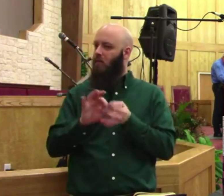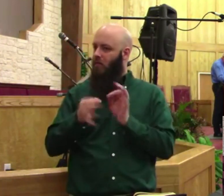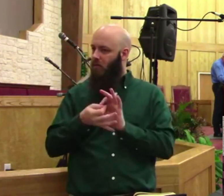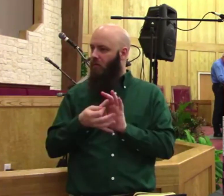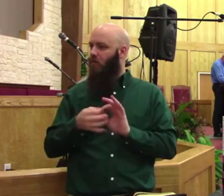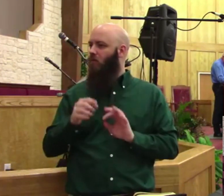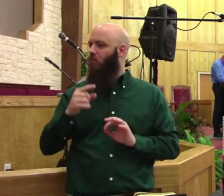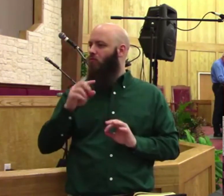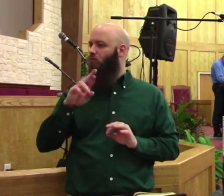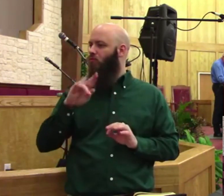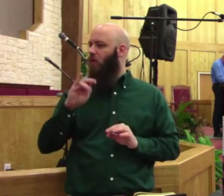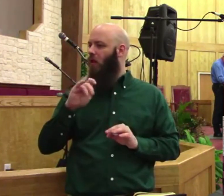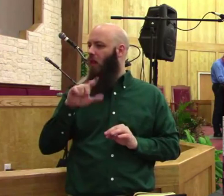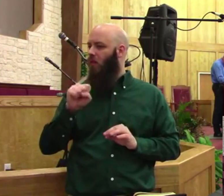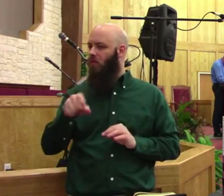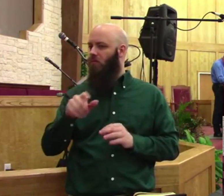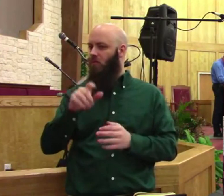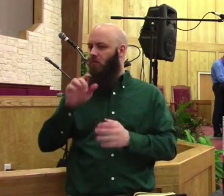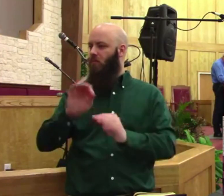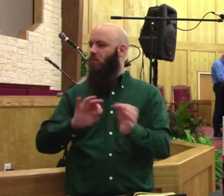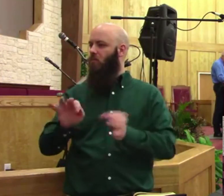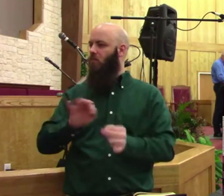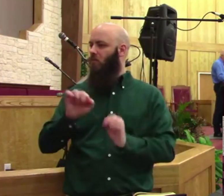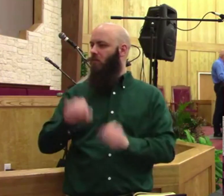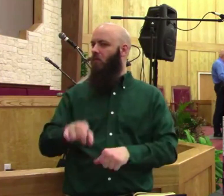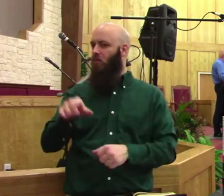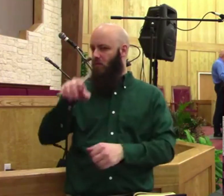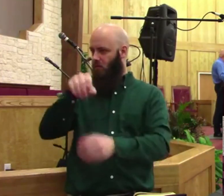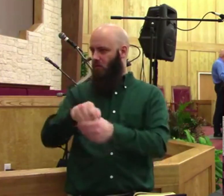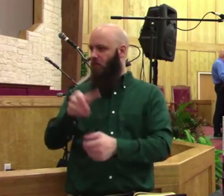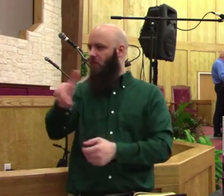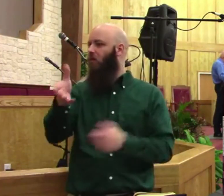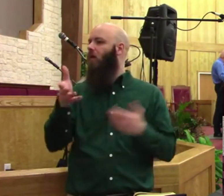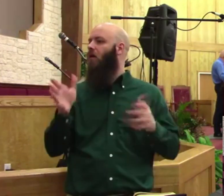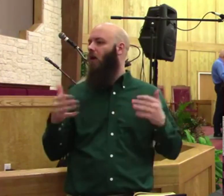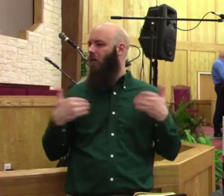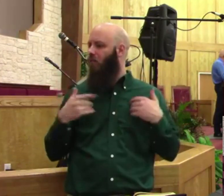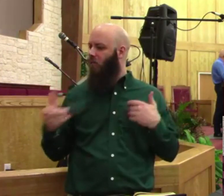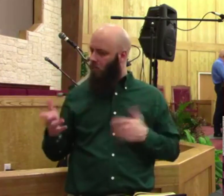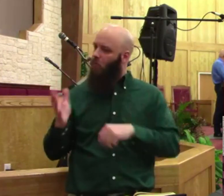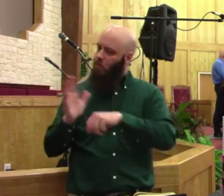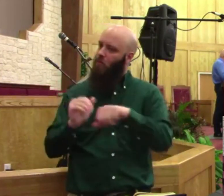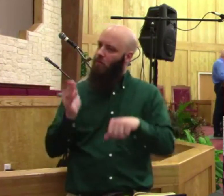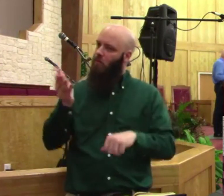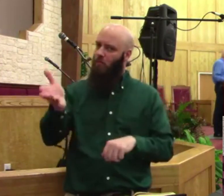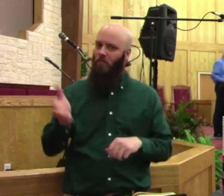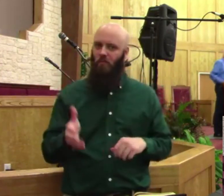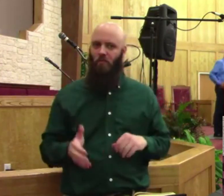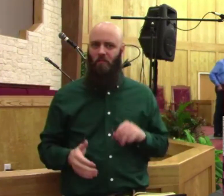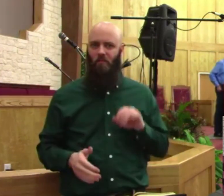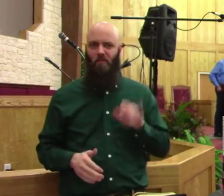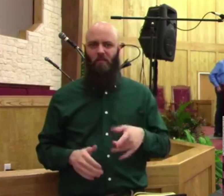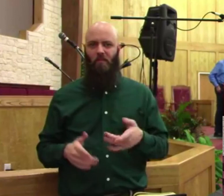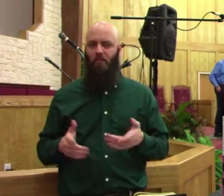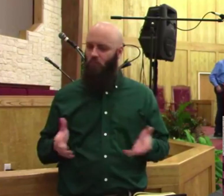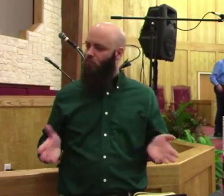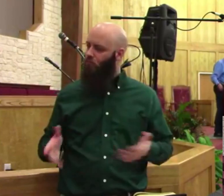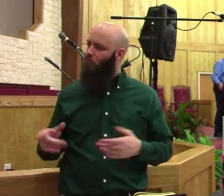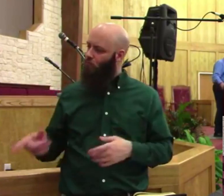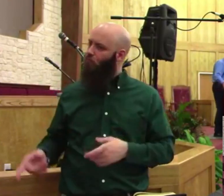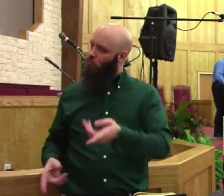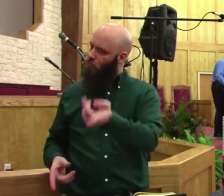problems were found in this Daniel. And she says, call him in. He will help you.